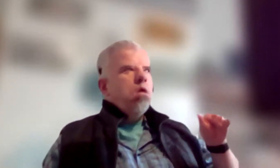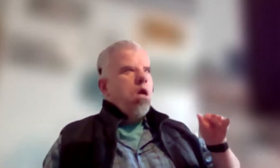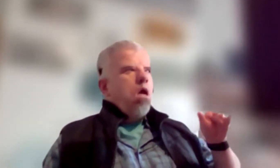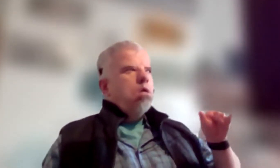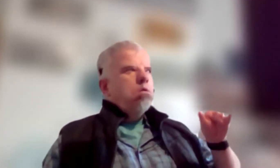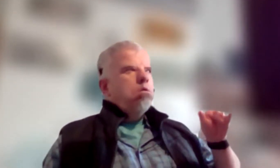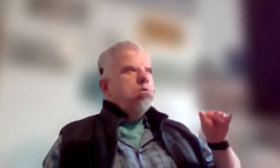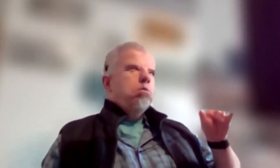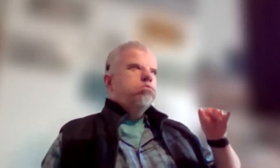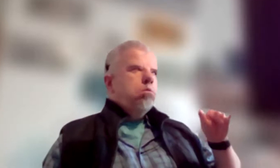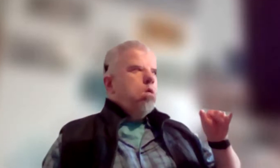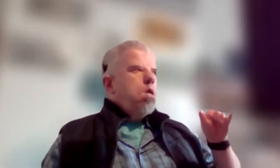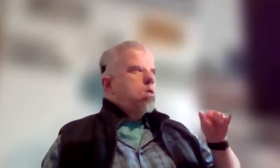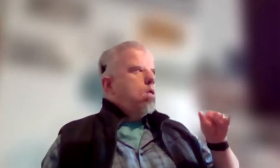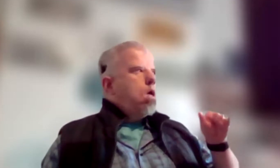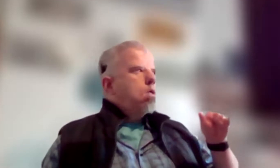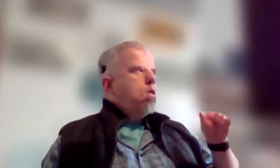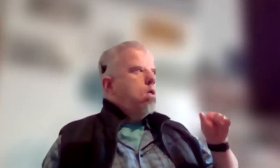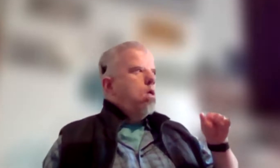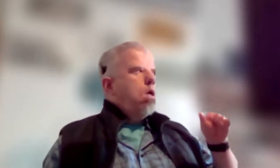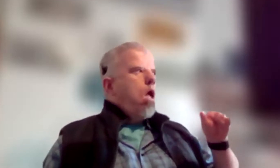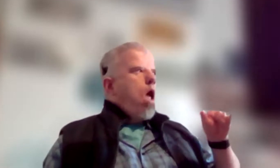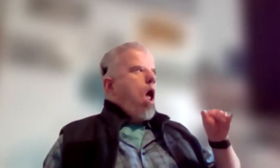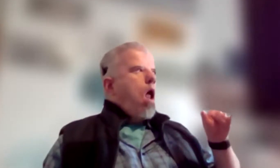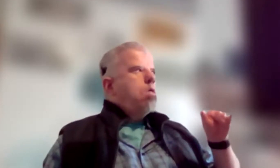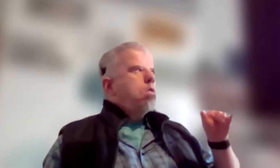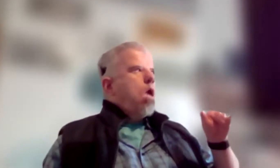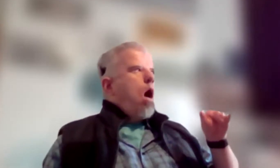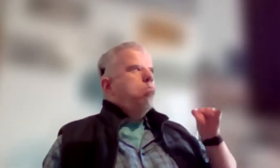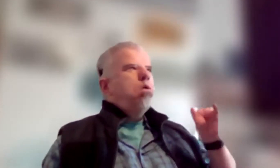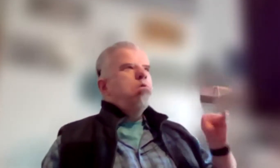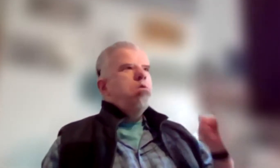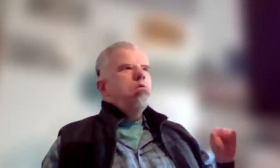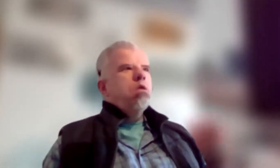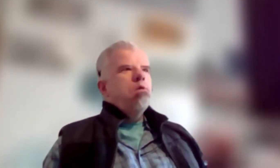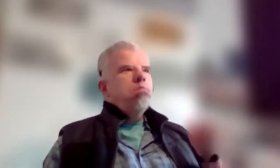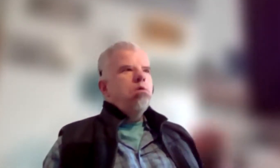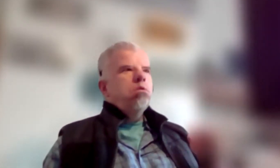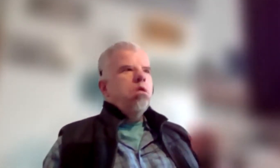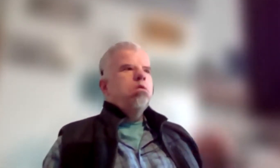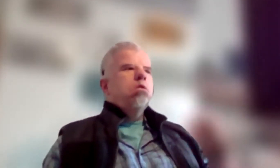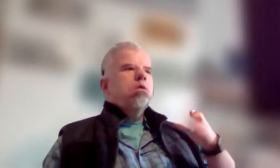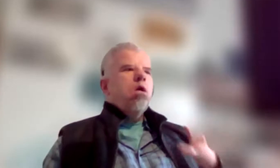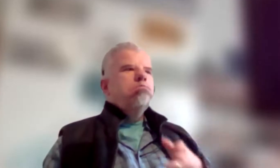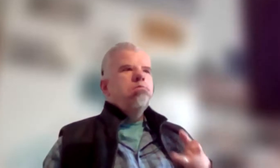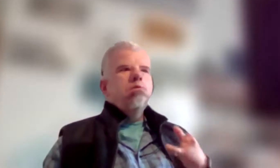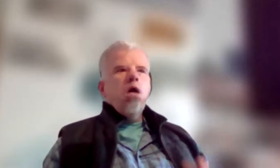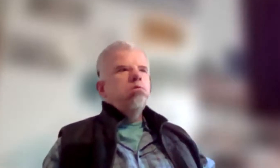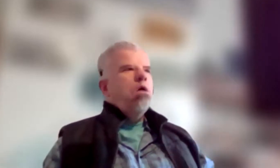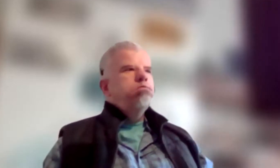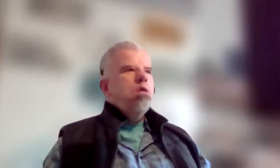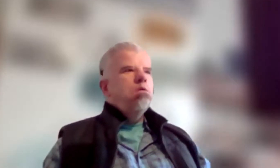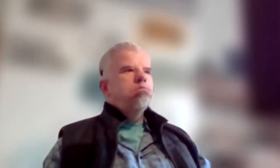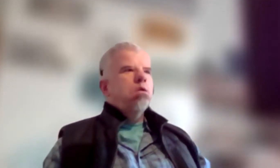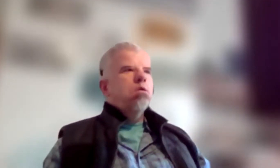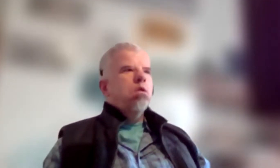of 3 years ago, actually. And I'm always using emojis to show people how